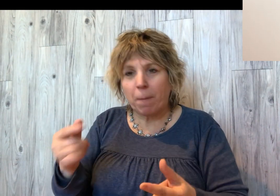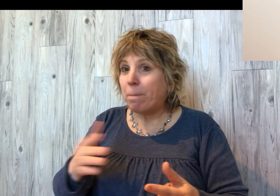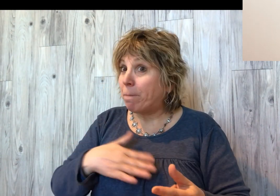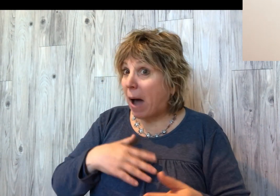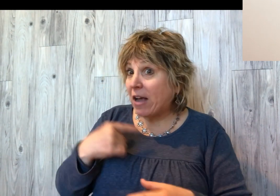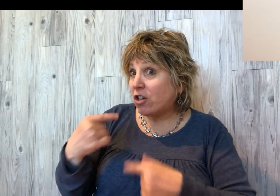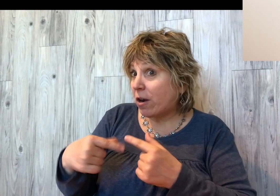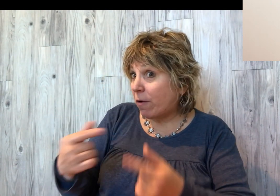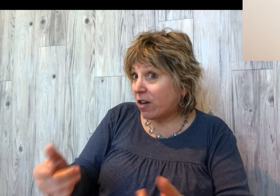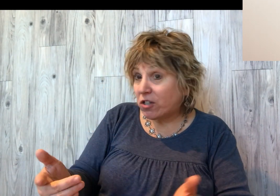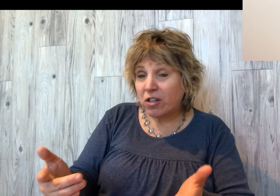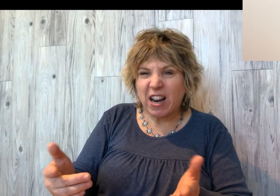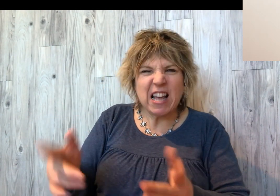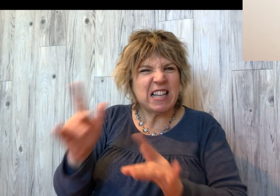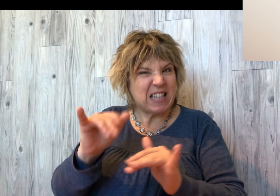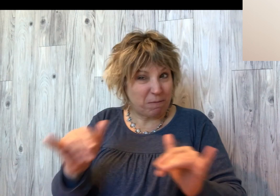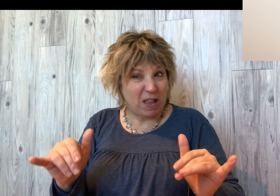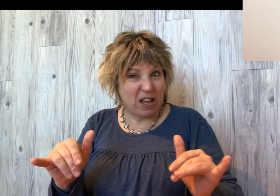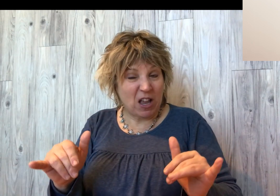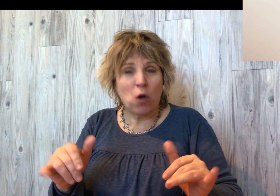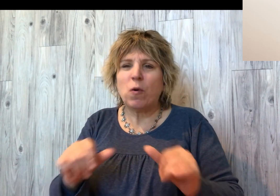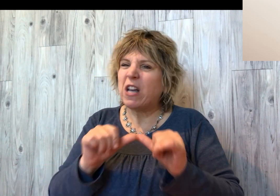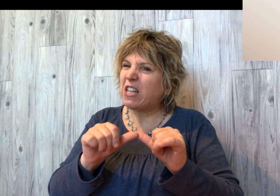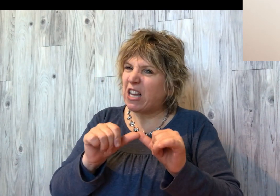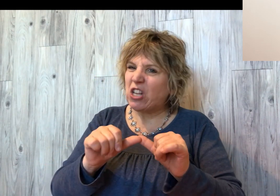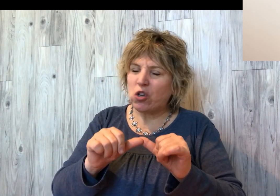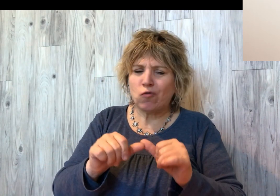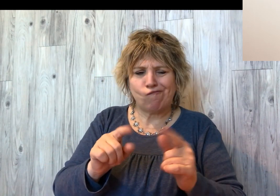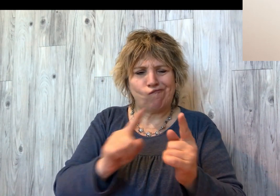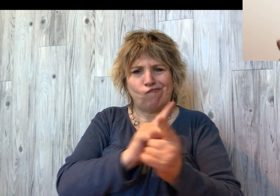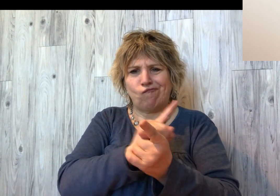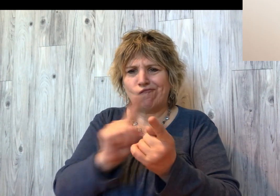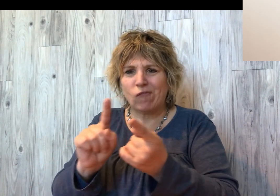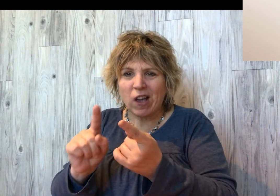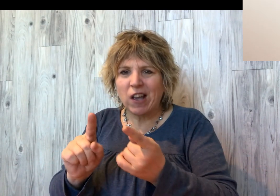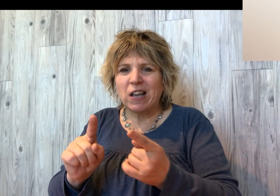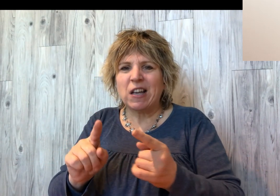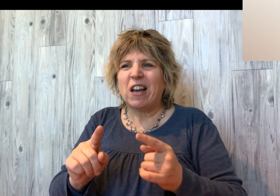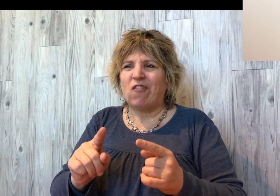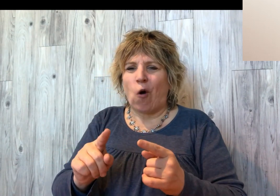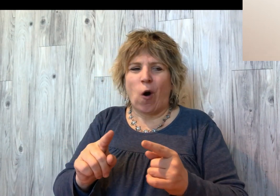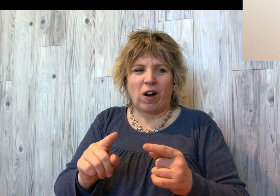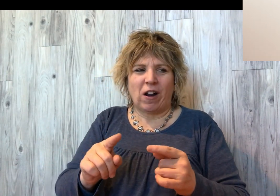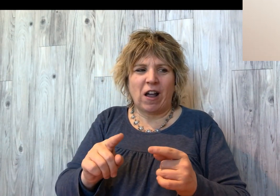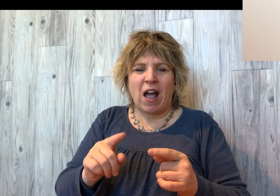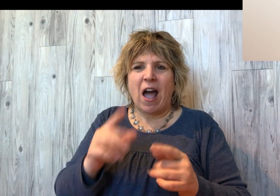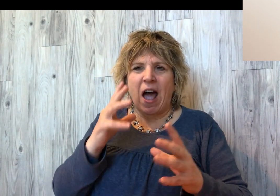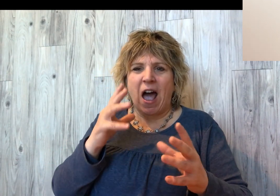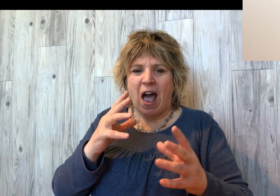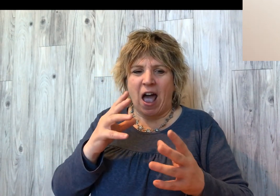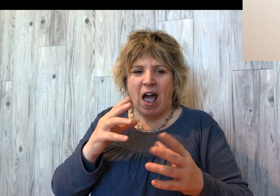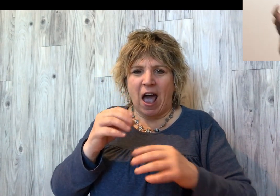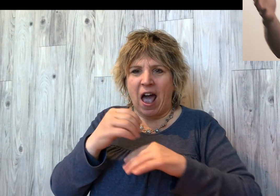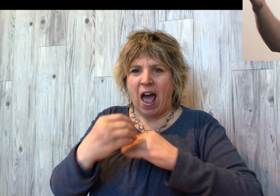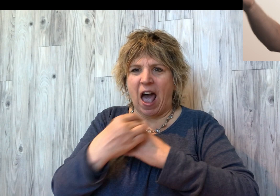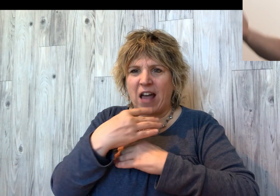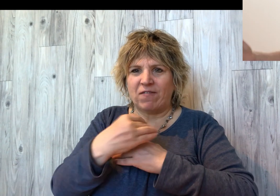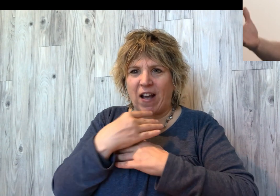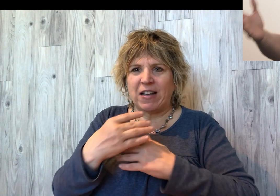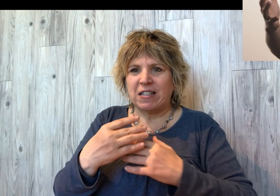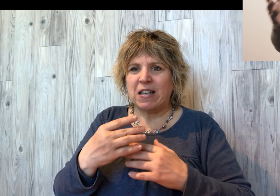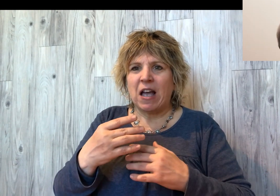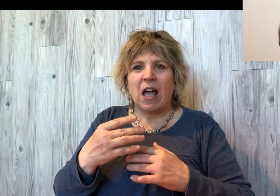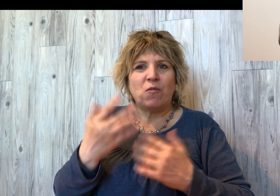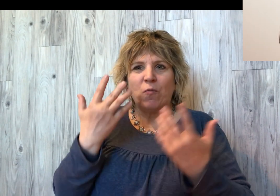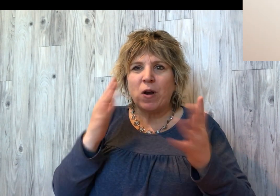your entire generation and my generation did the same thing. We keep going to each other, our peers, for advice when we don't know more than the other person because we haven't